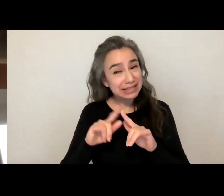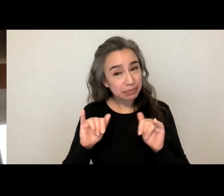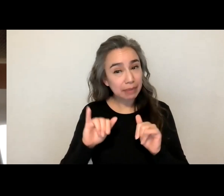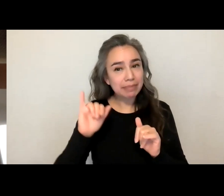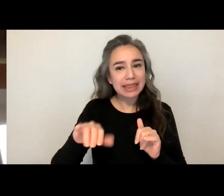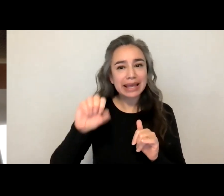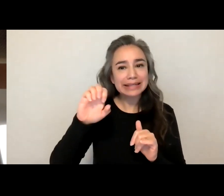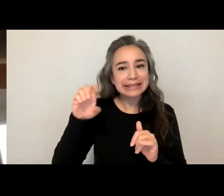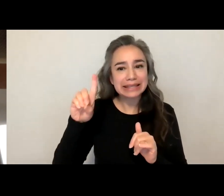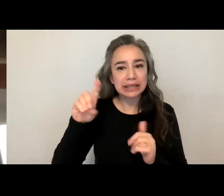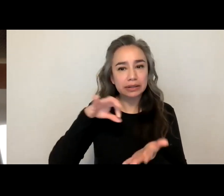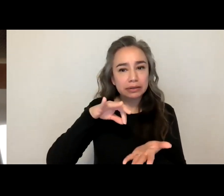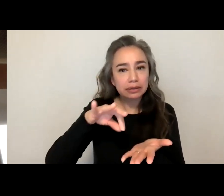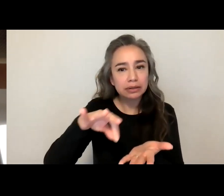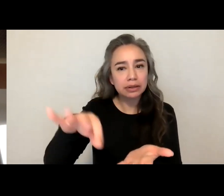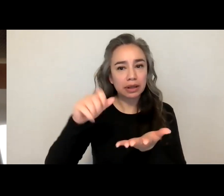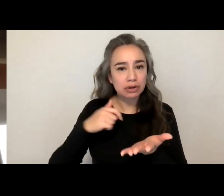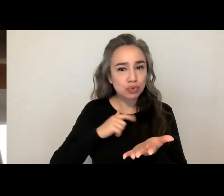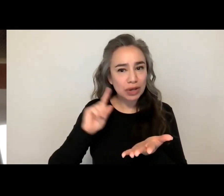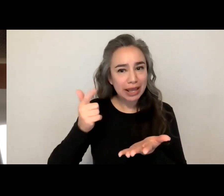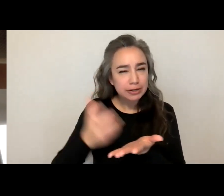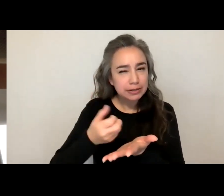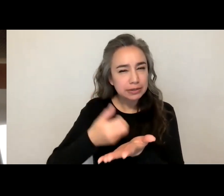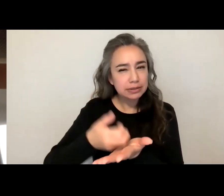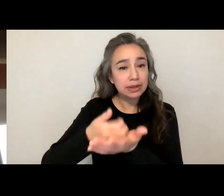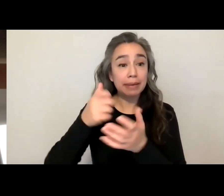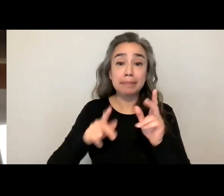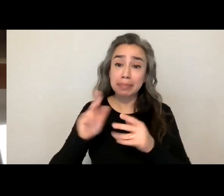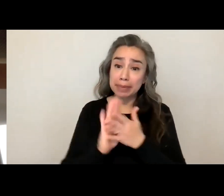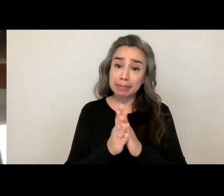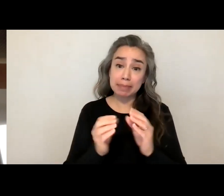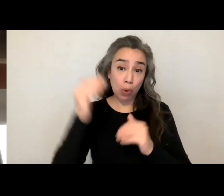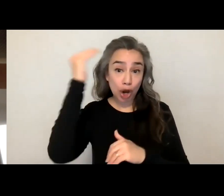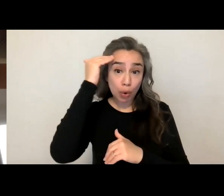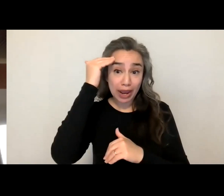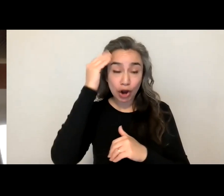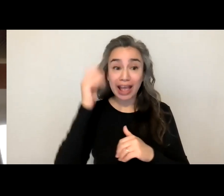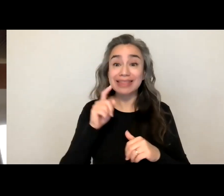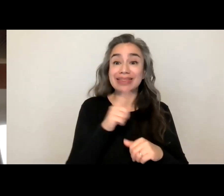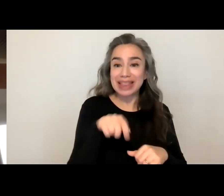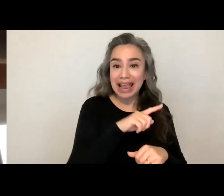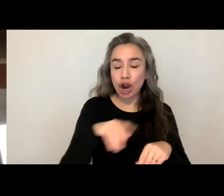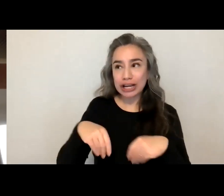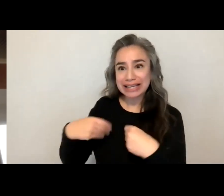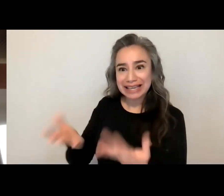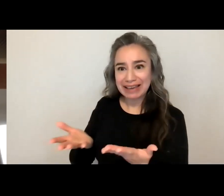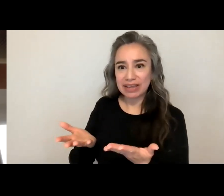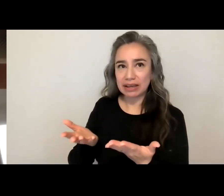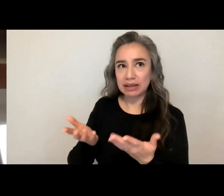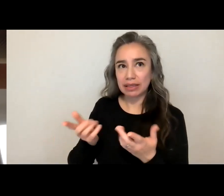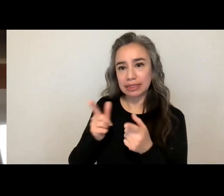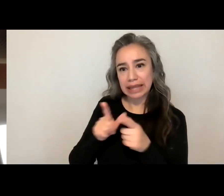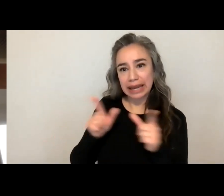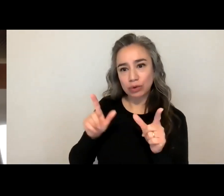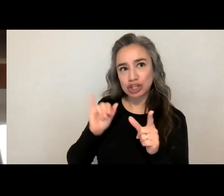becoming a little bit more aware, and they're giving us the language that they can listen to. So I guess what I would add to the paper is to